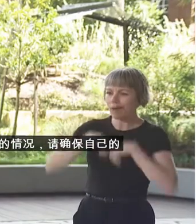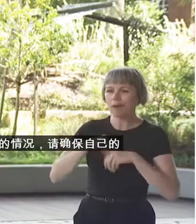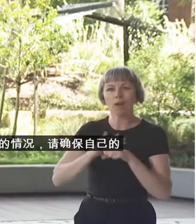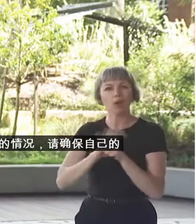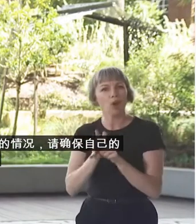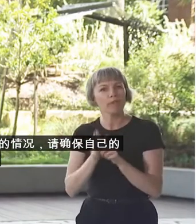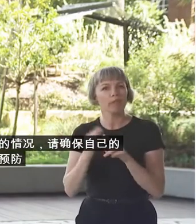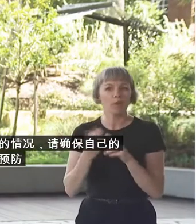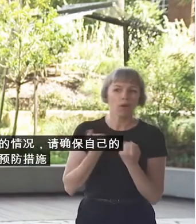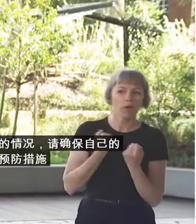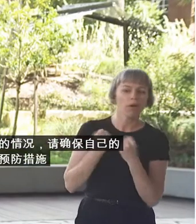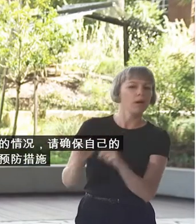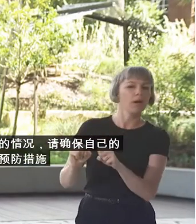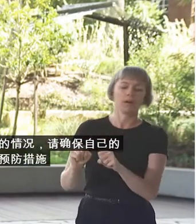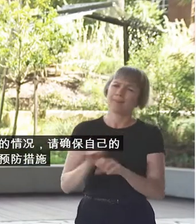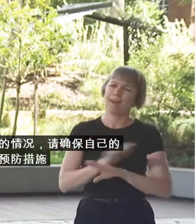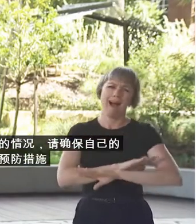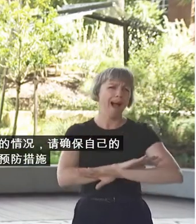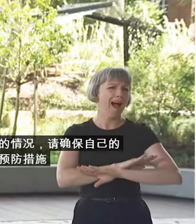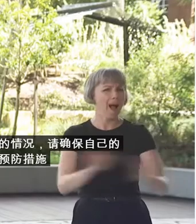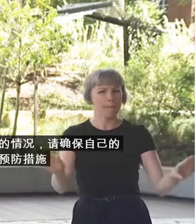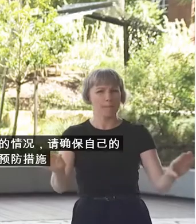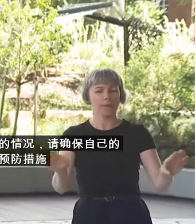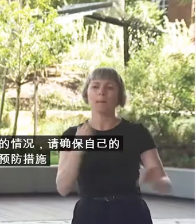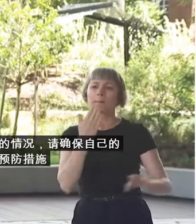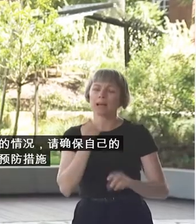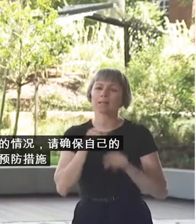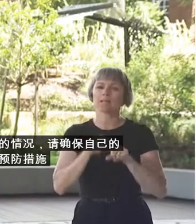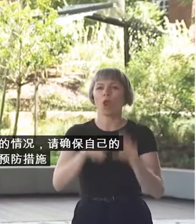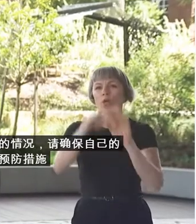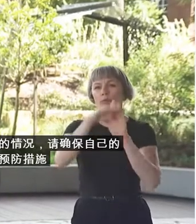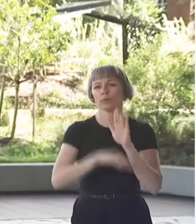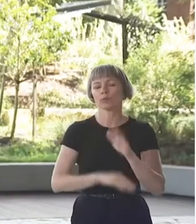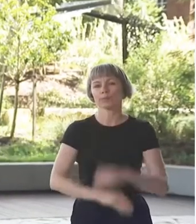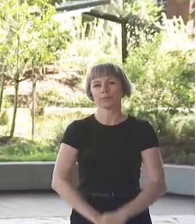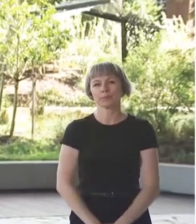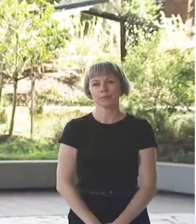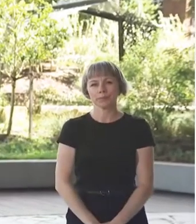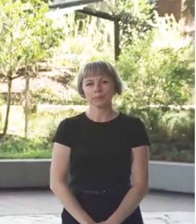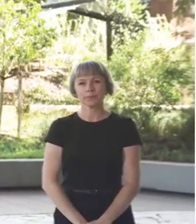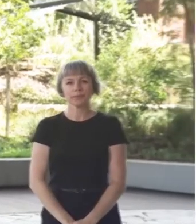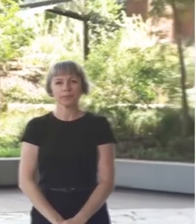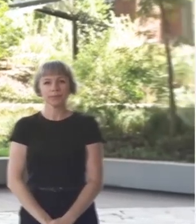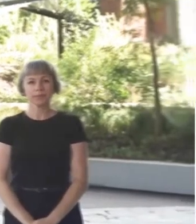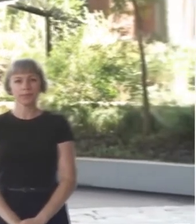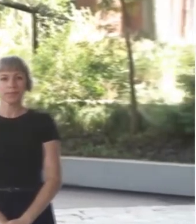yourself safe and take those precautions. Thank you.